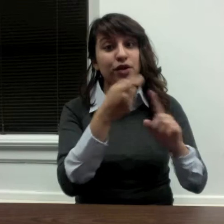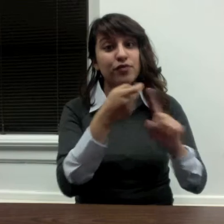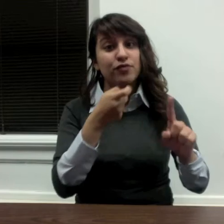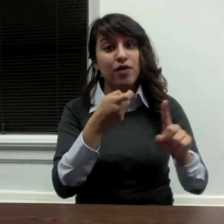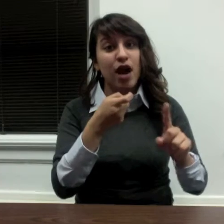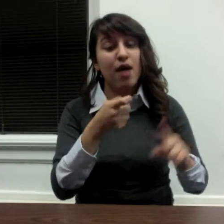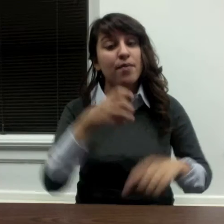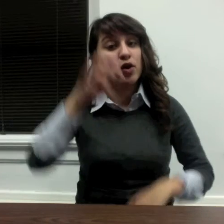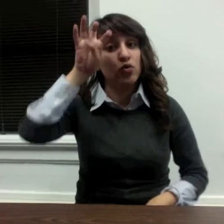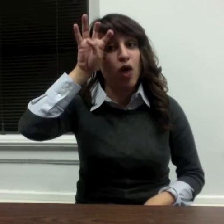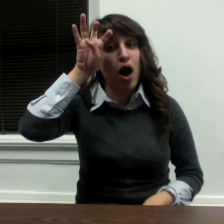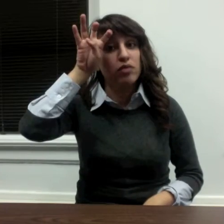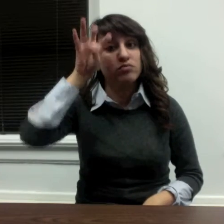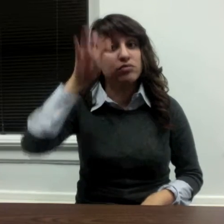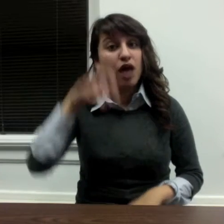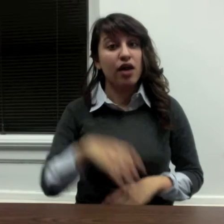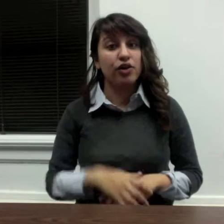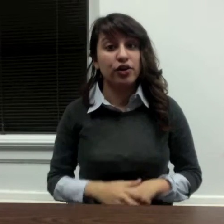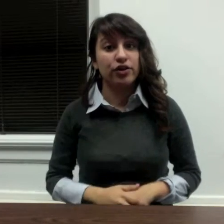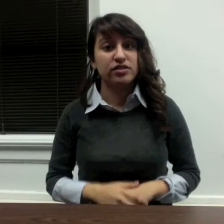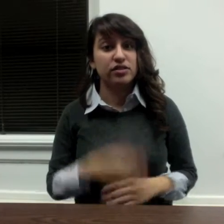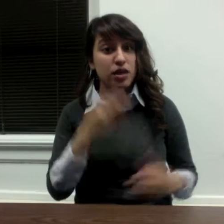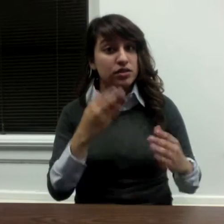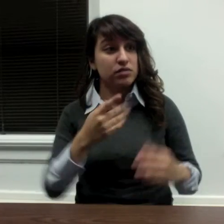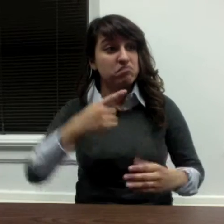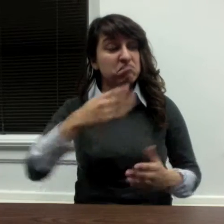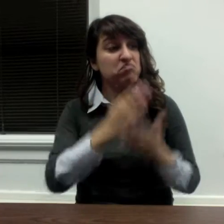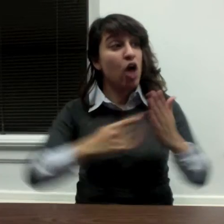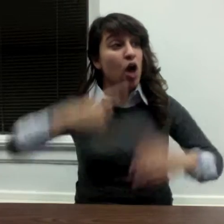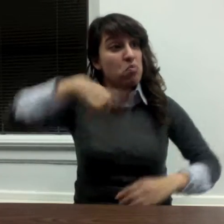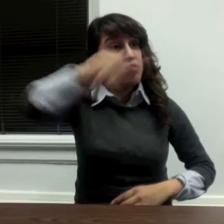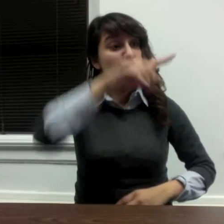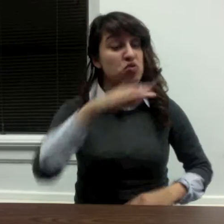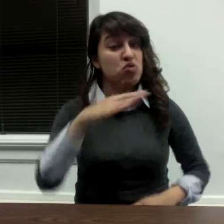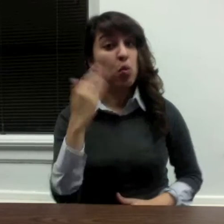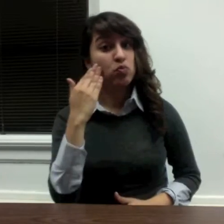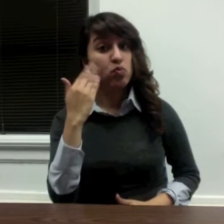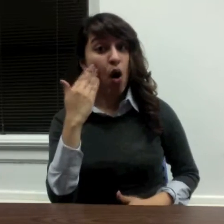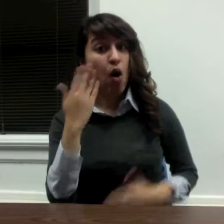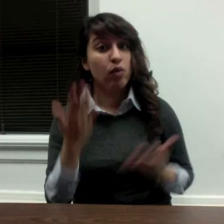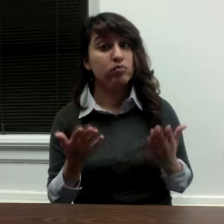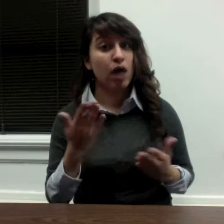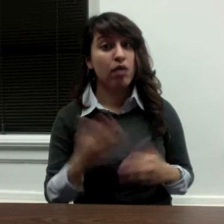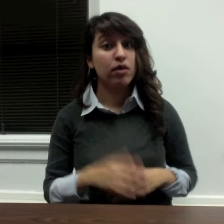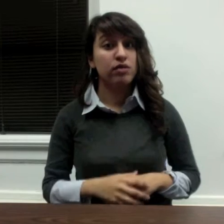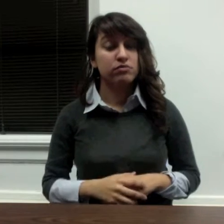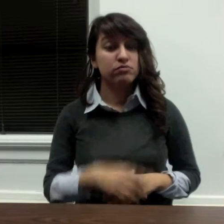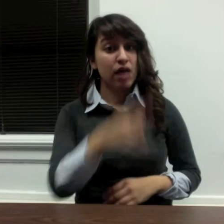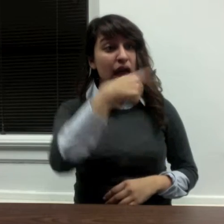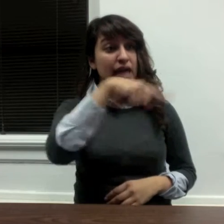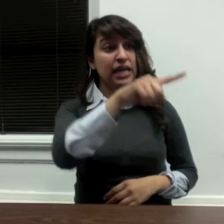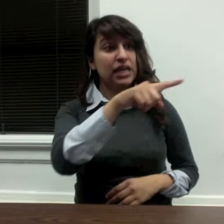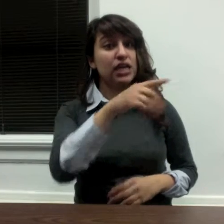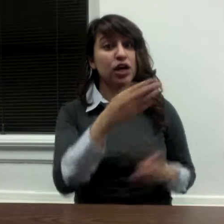Saunders, and he has proposed a workshop